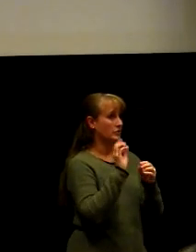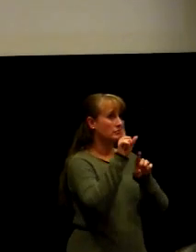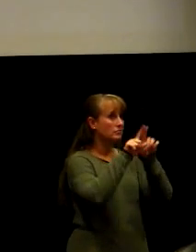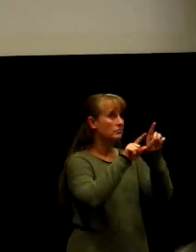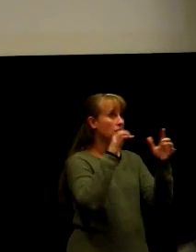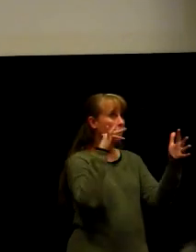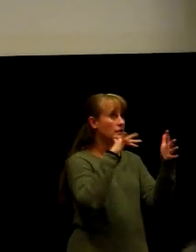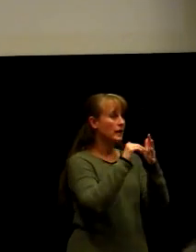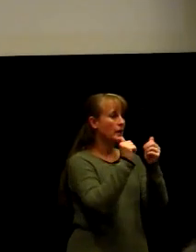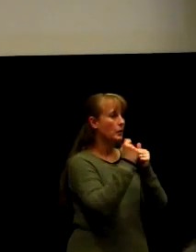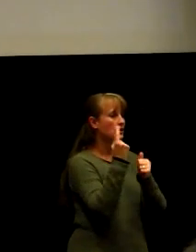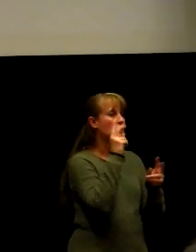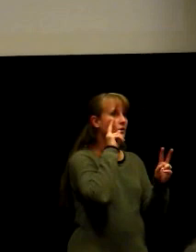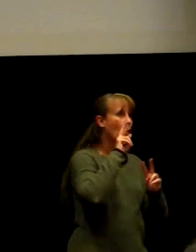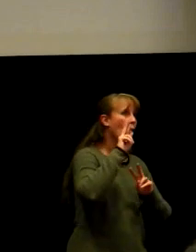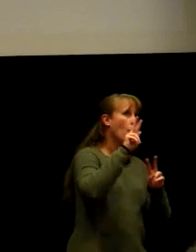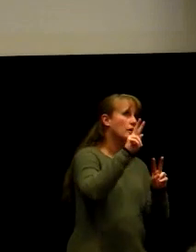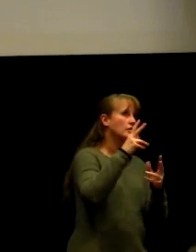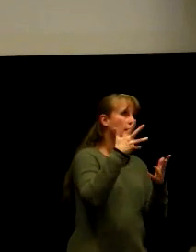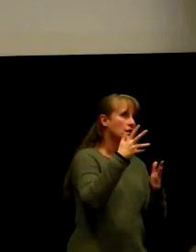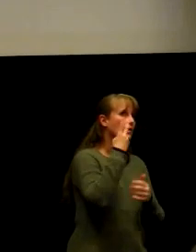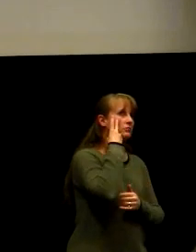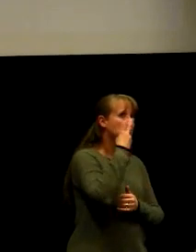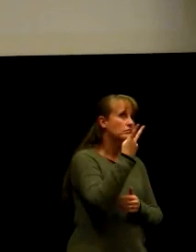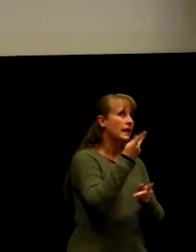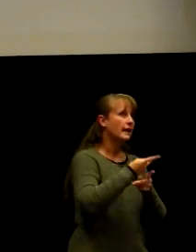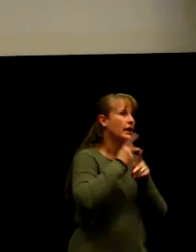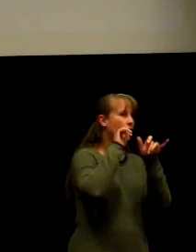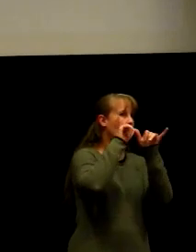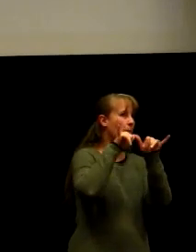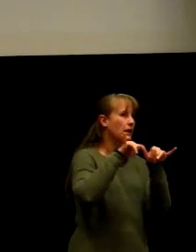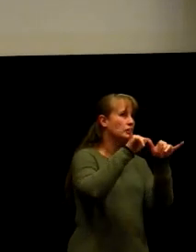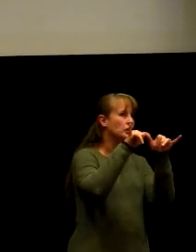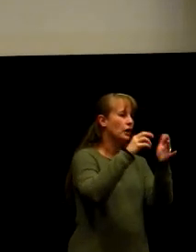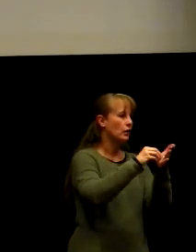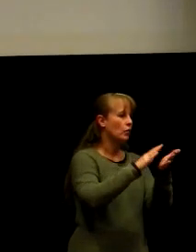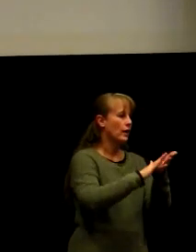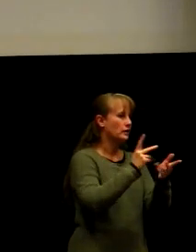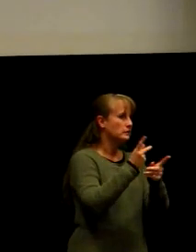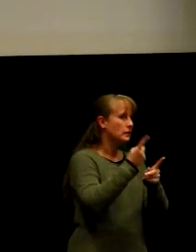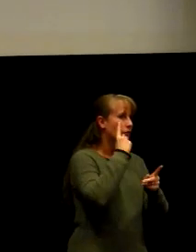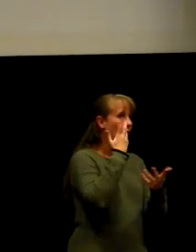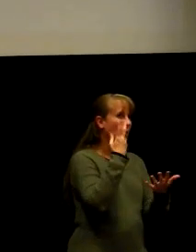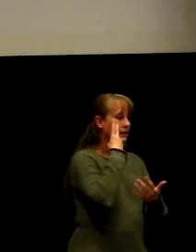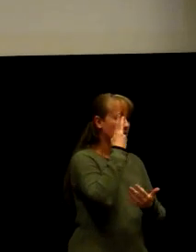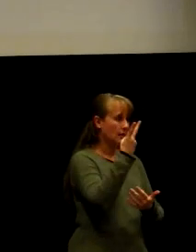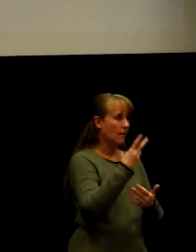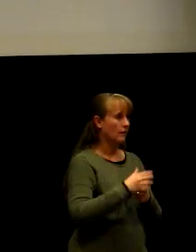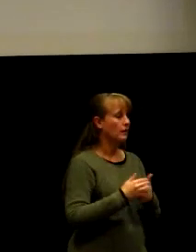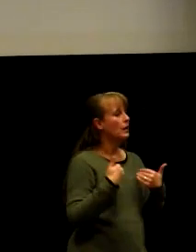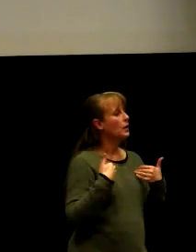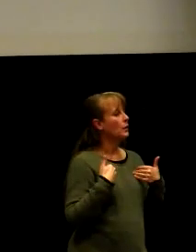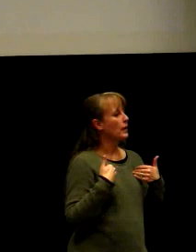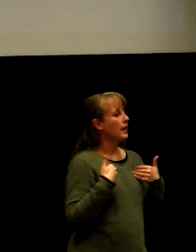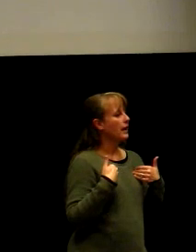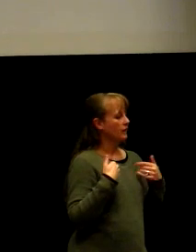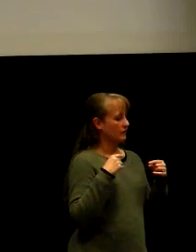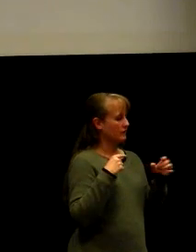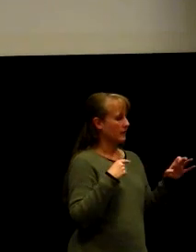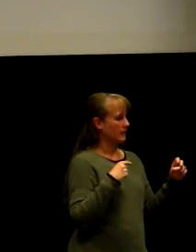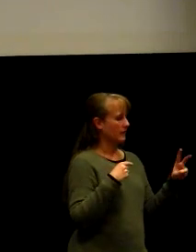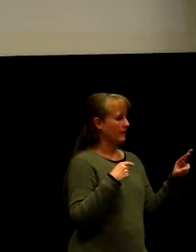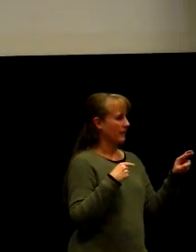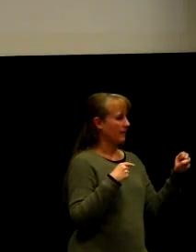actually empirically looking with his eyes and taking very careful measurements and records about what he saw. We have a kind of shift from